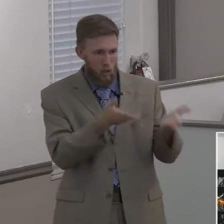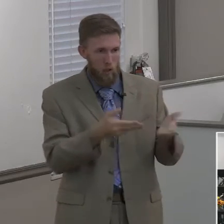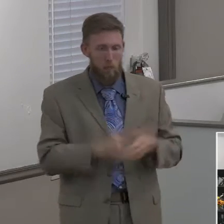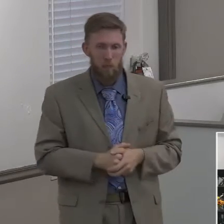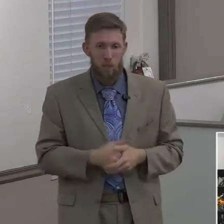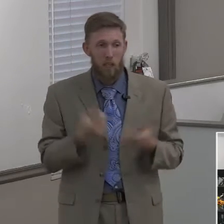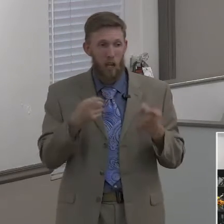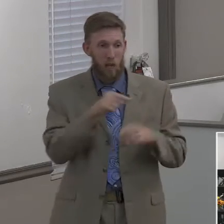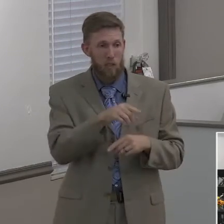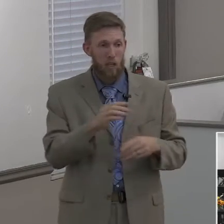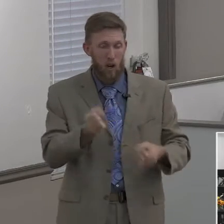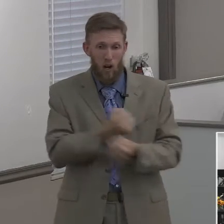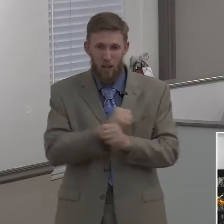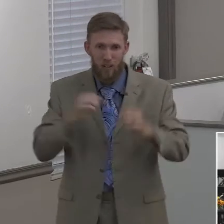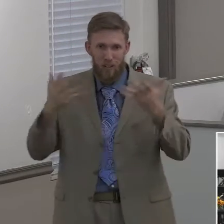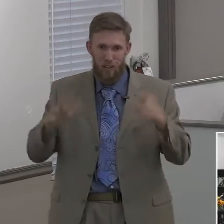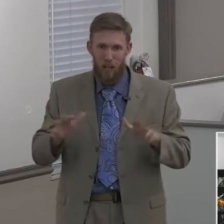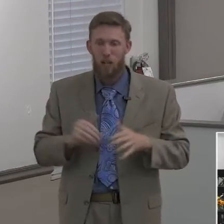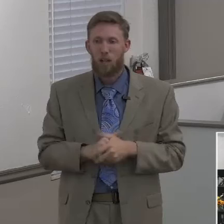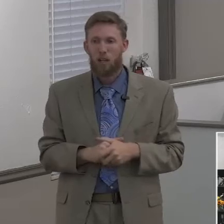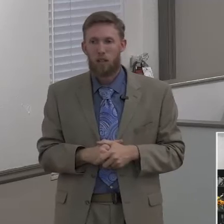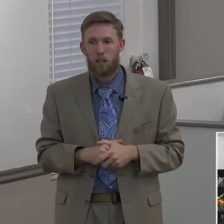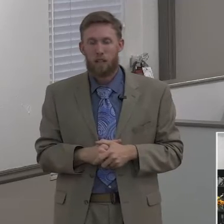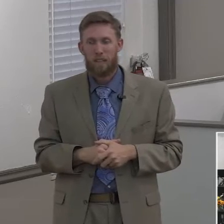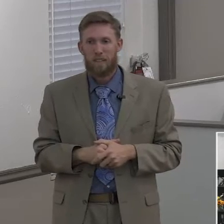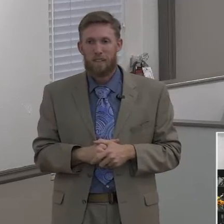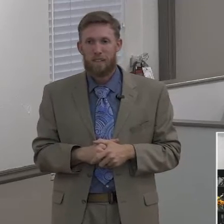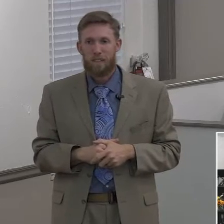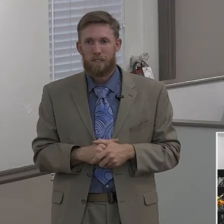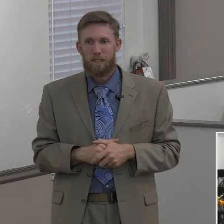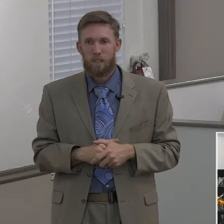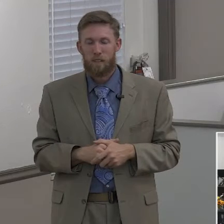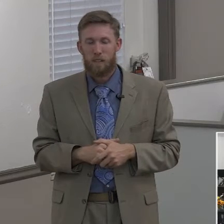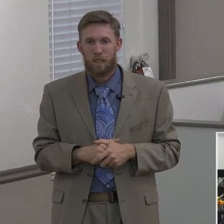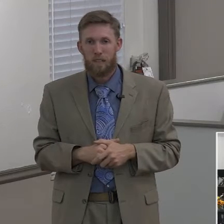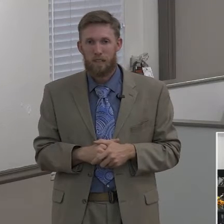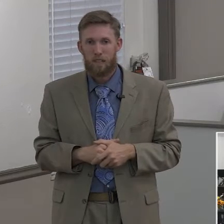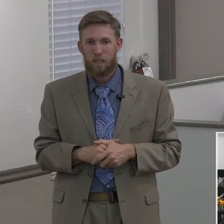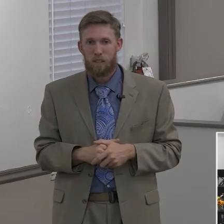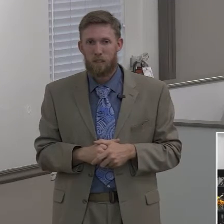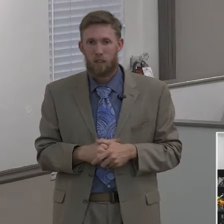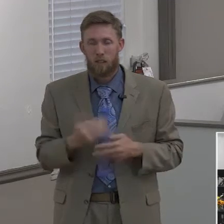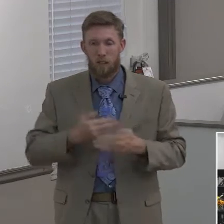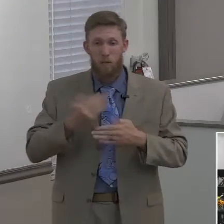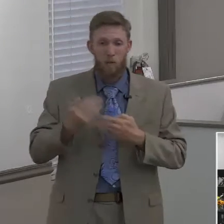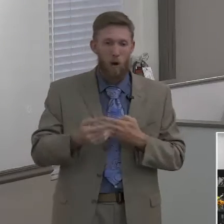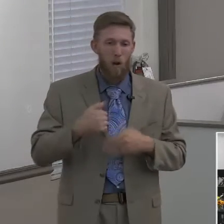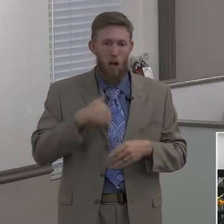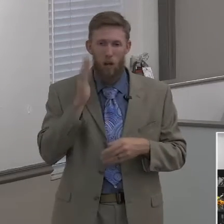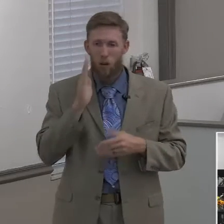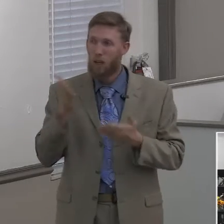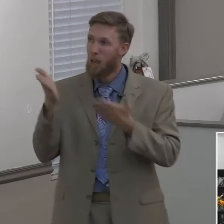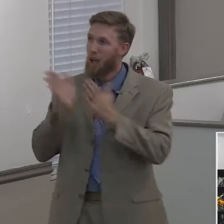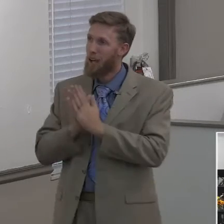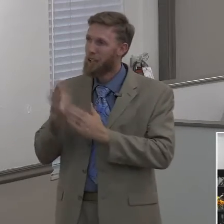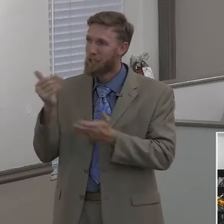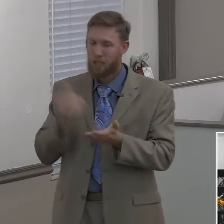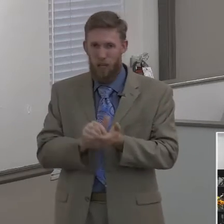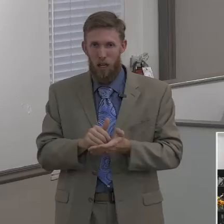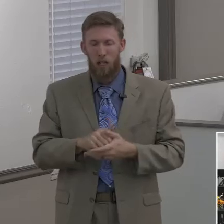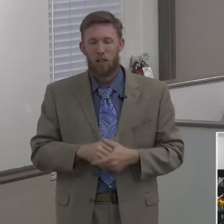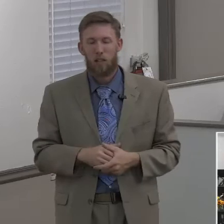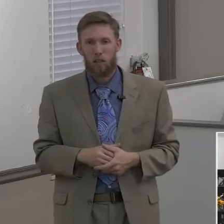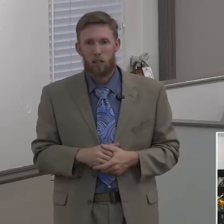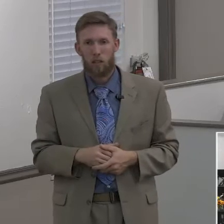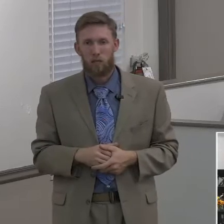And then when that person gets saved, I'm going to say, all right, now I'm asking God tomorrow who He wants me to witness to. And I'm